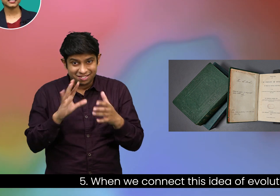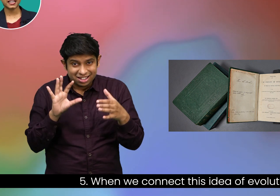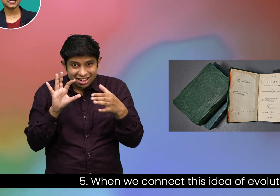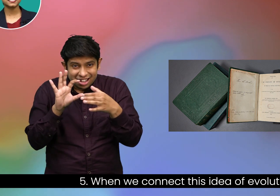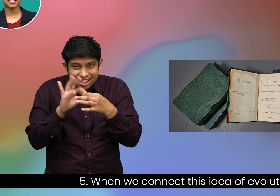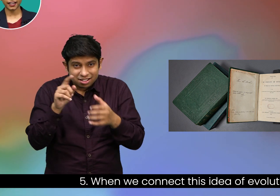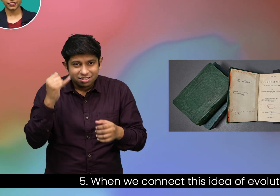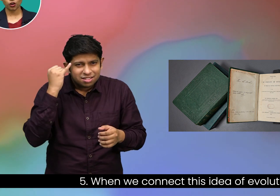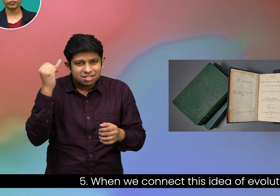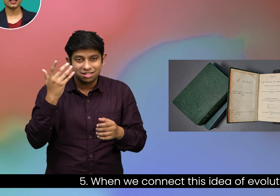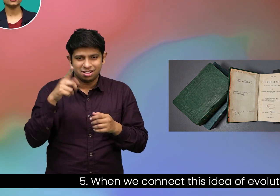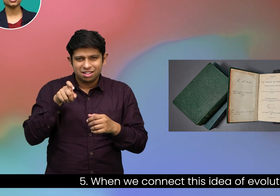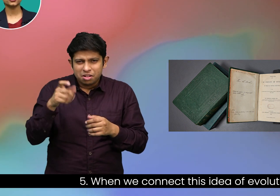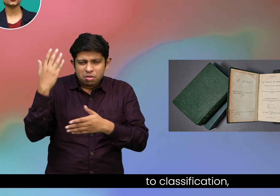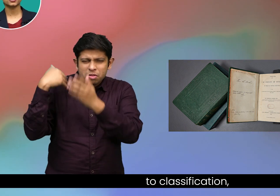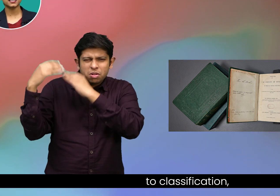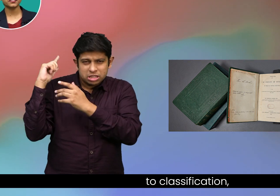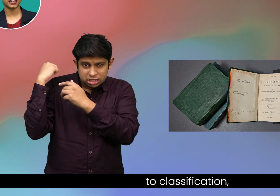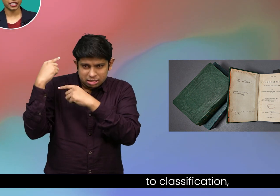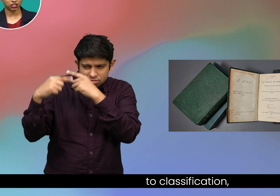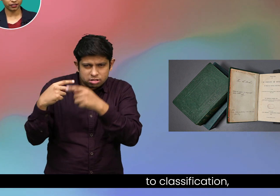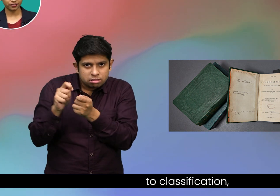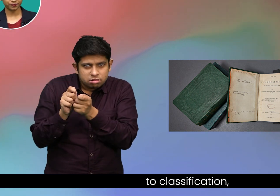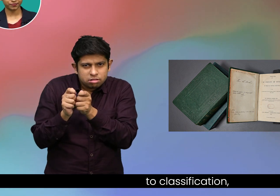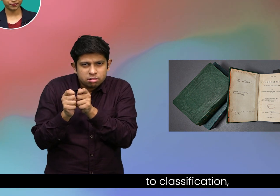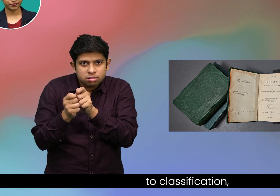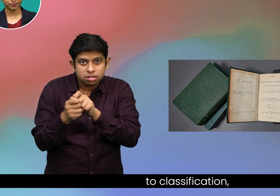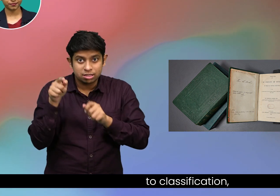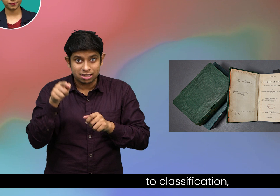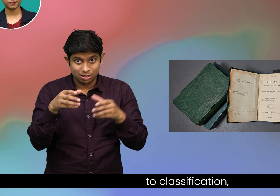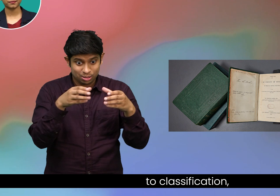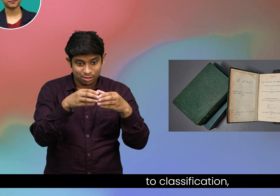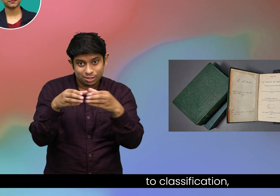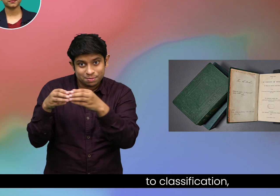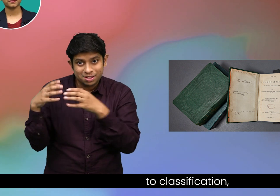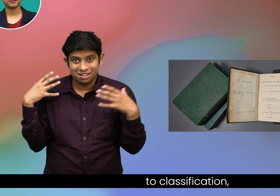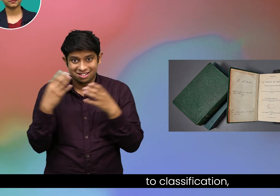When we connect this idea of evolution to classification,